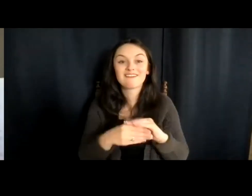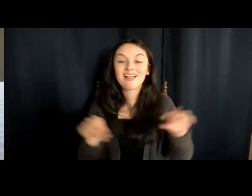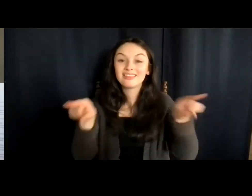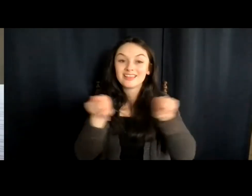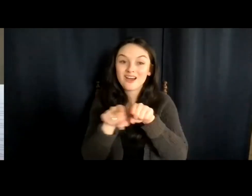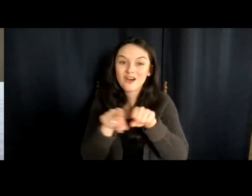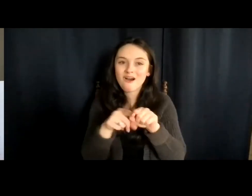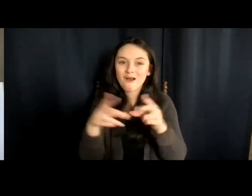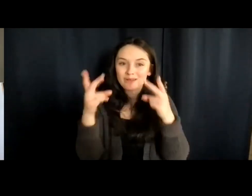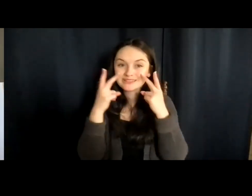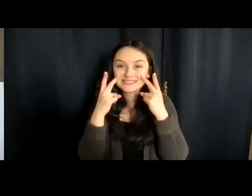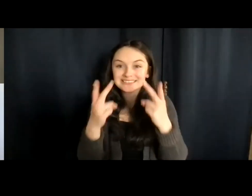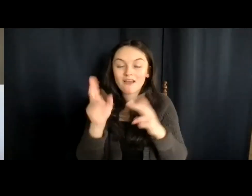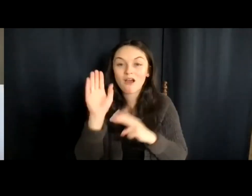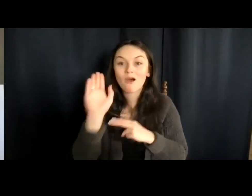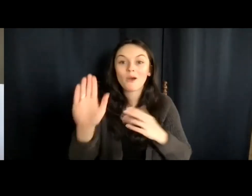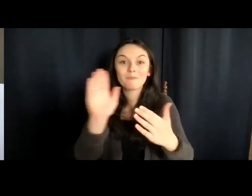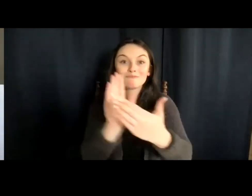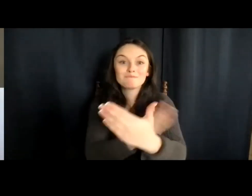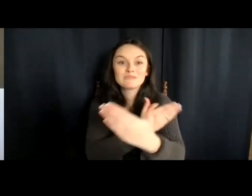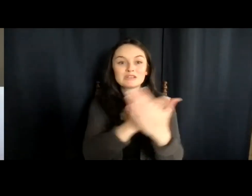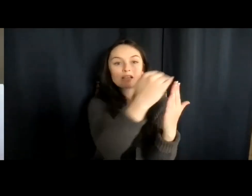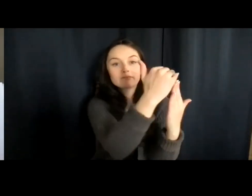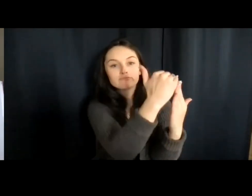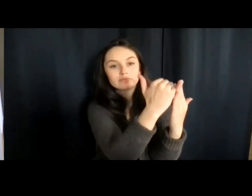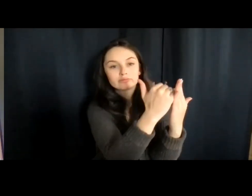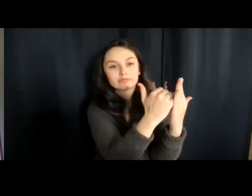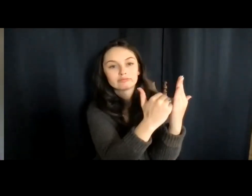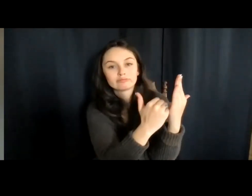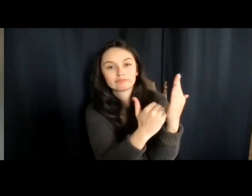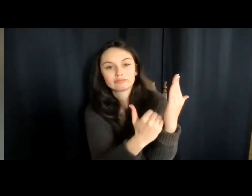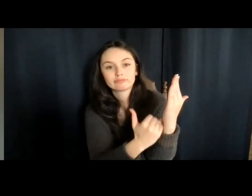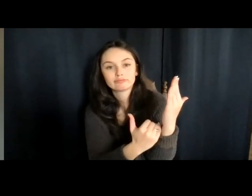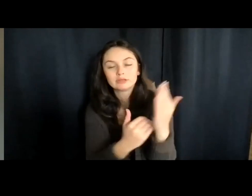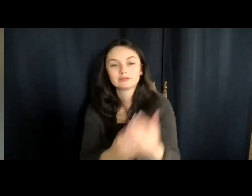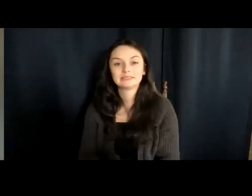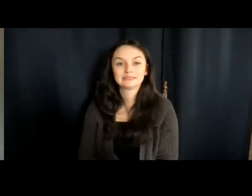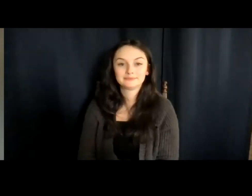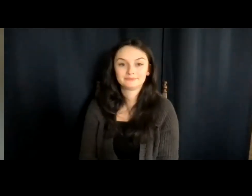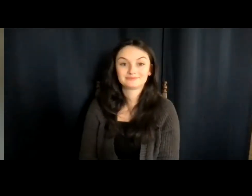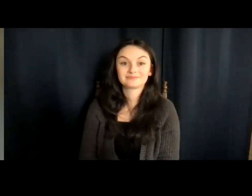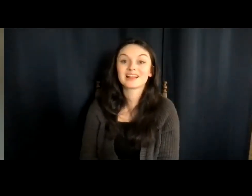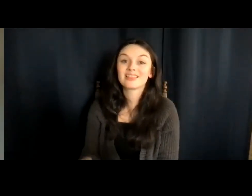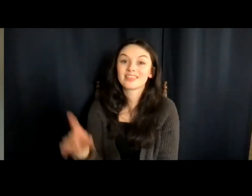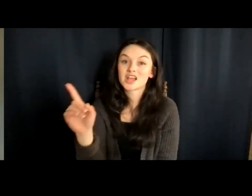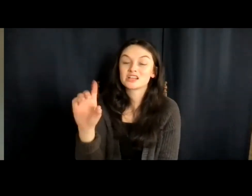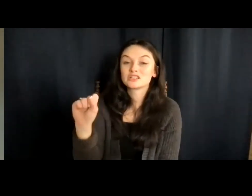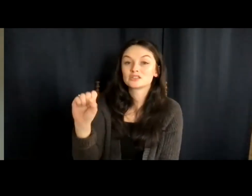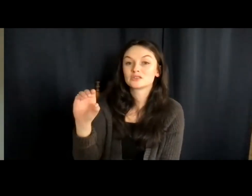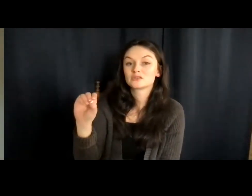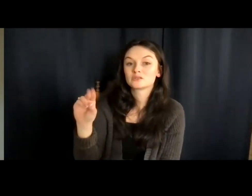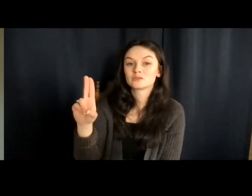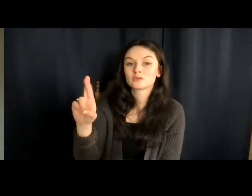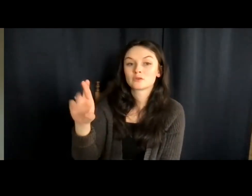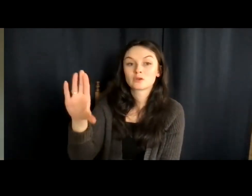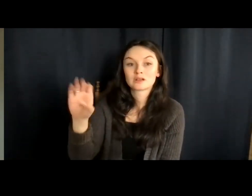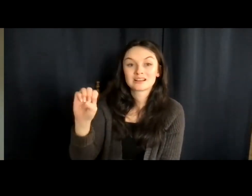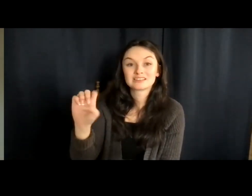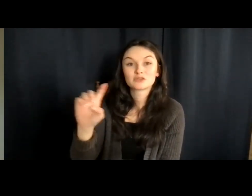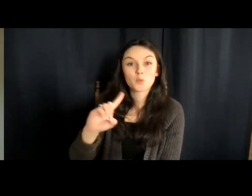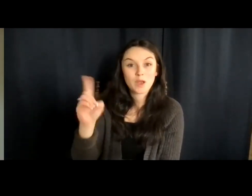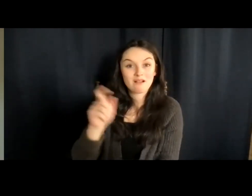you all of her music releases, and then the sources where the author learned